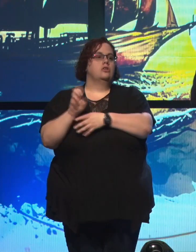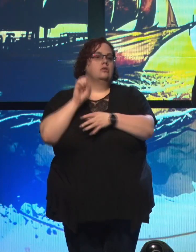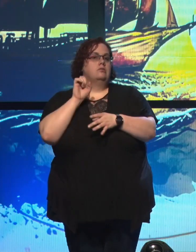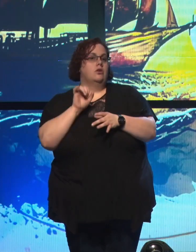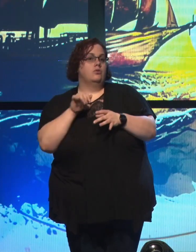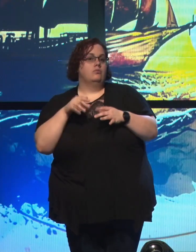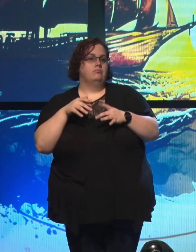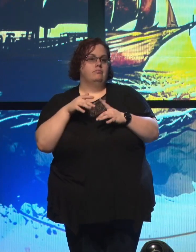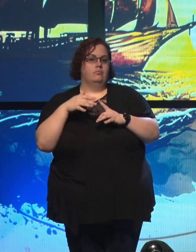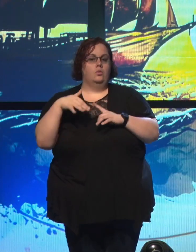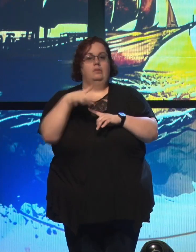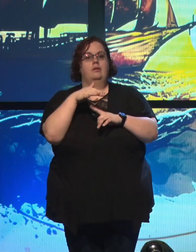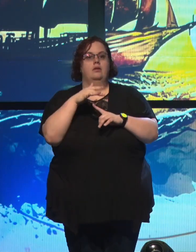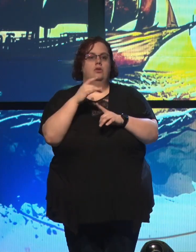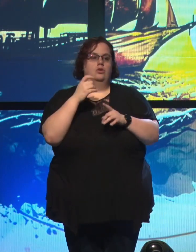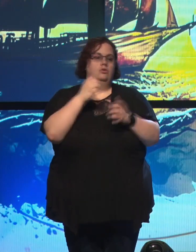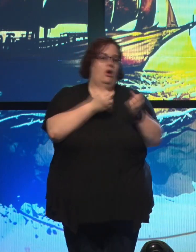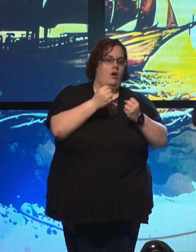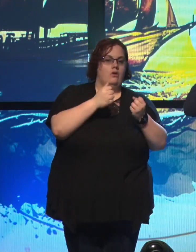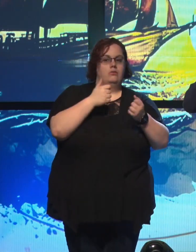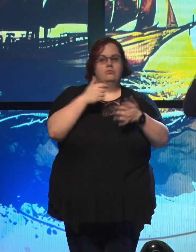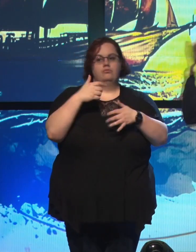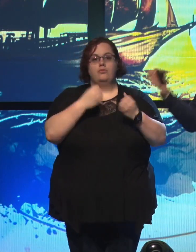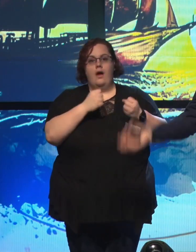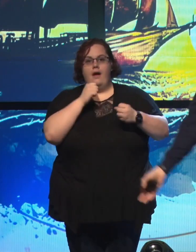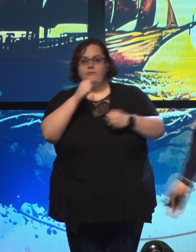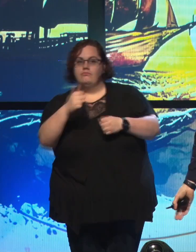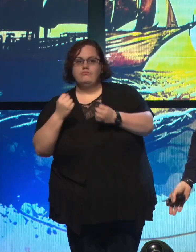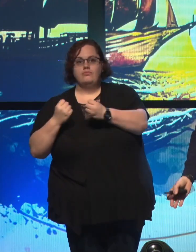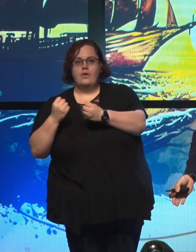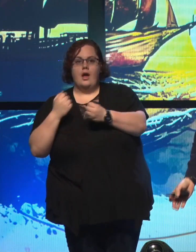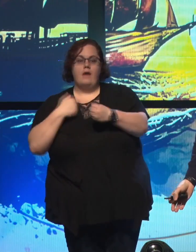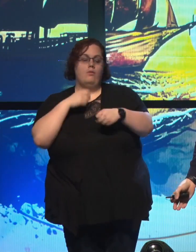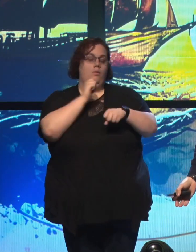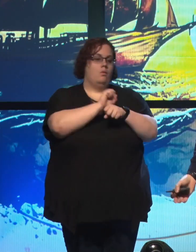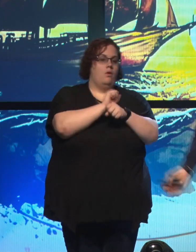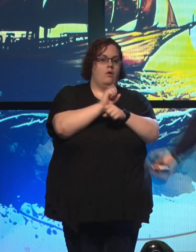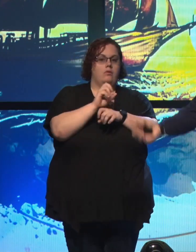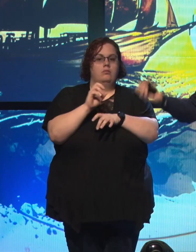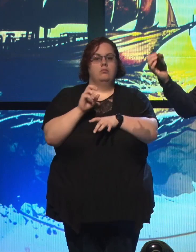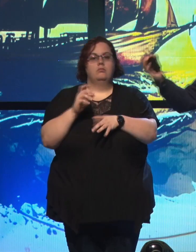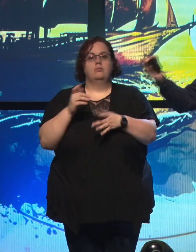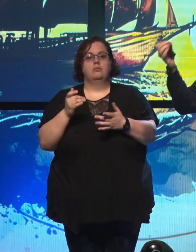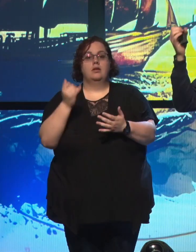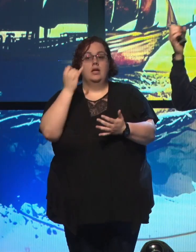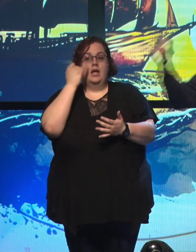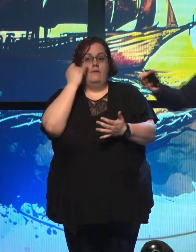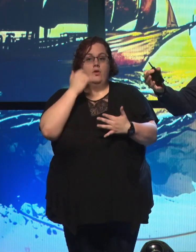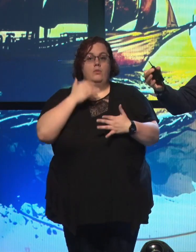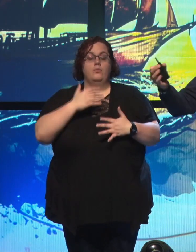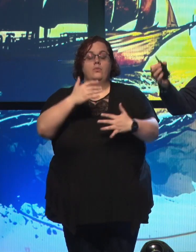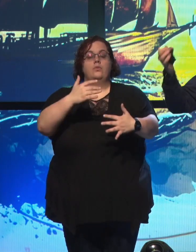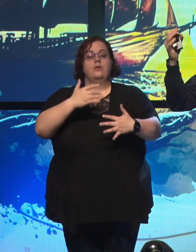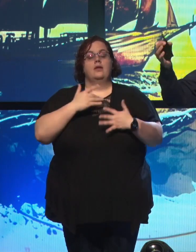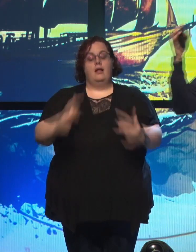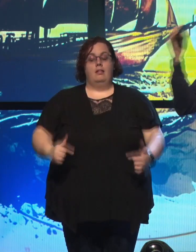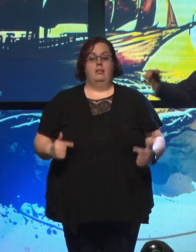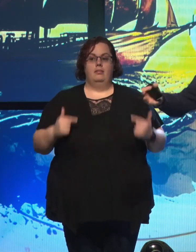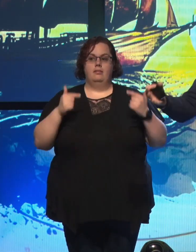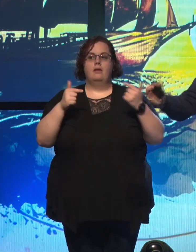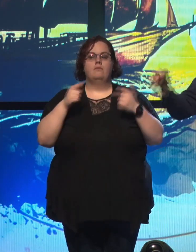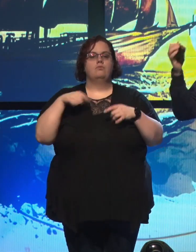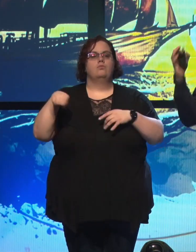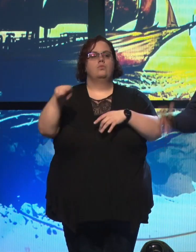orientation, regardless of what car you drive or don't drive, regardless of where you work. If you are breathing and alive, you